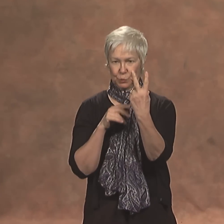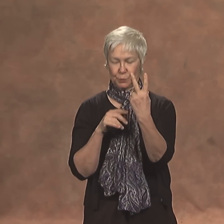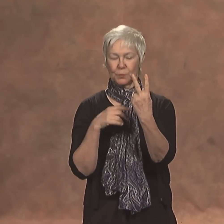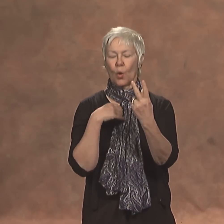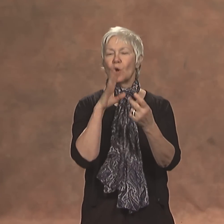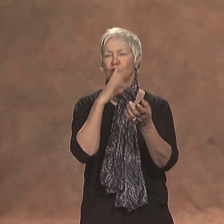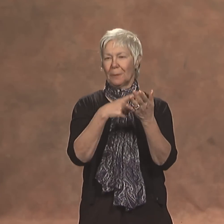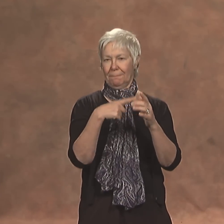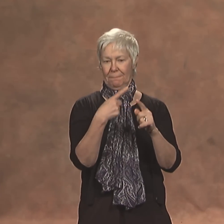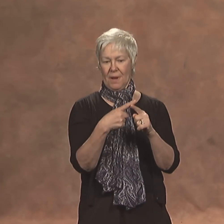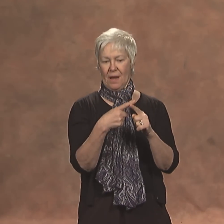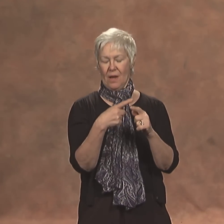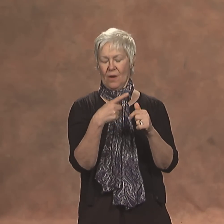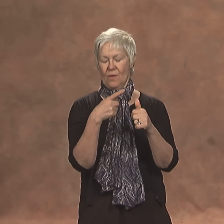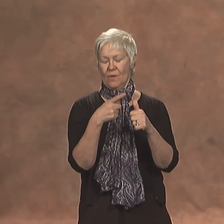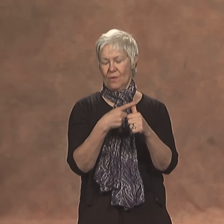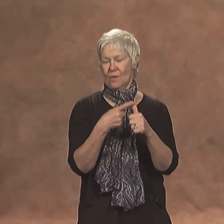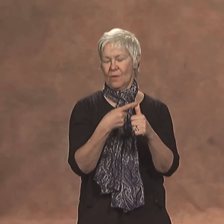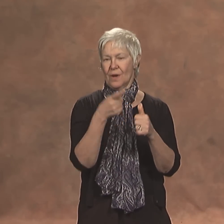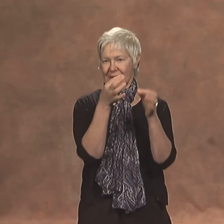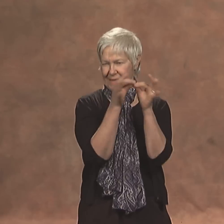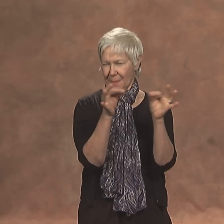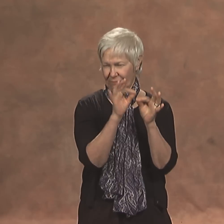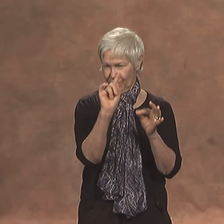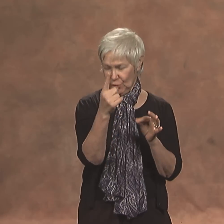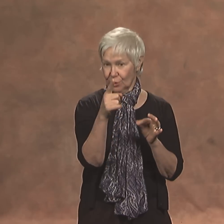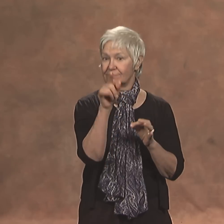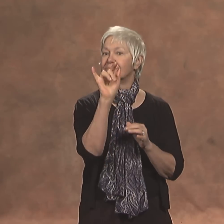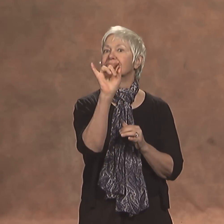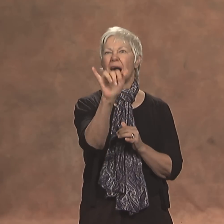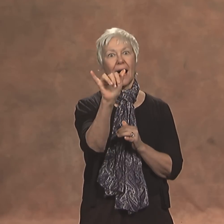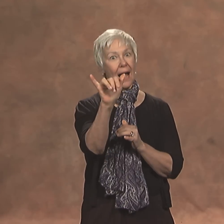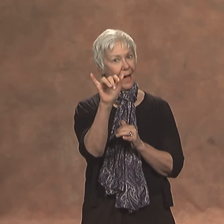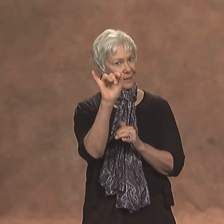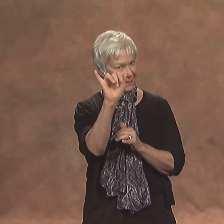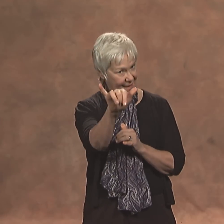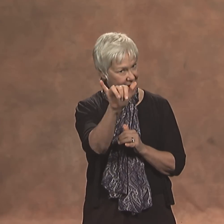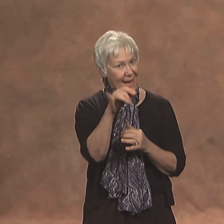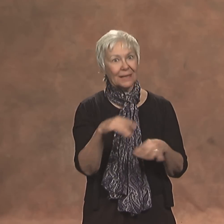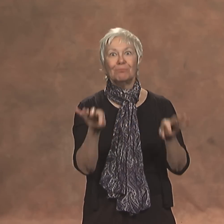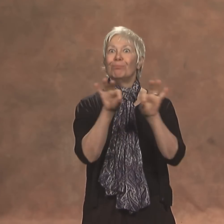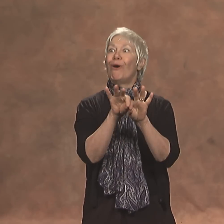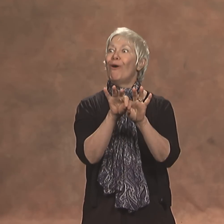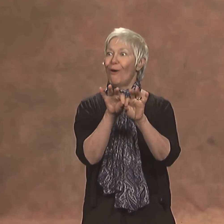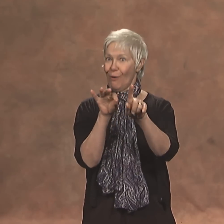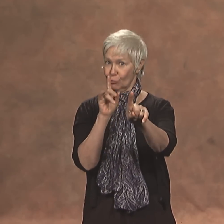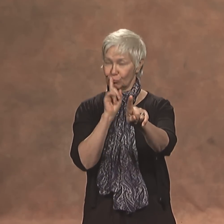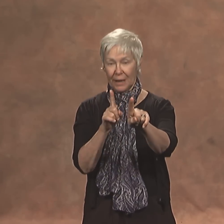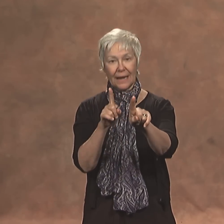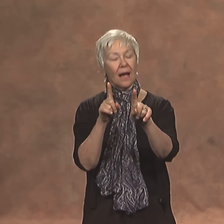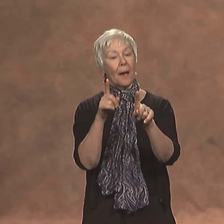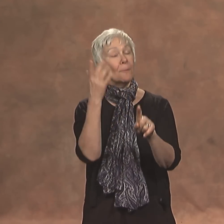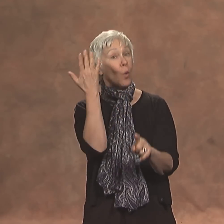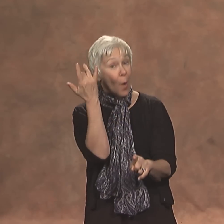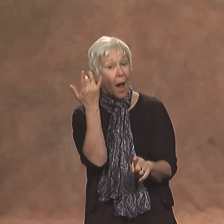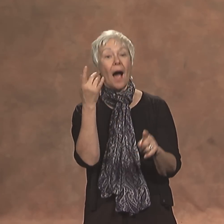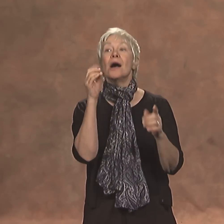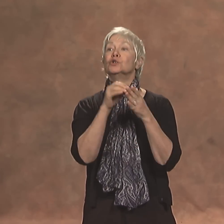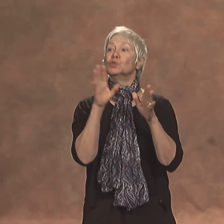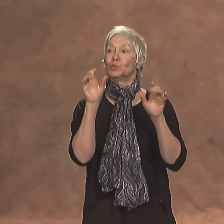Okay, so you have 2 different questions here. First, I'll respond to your question about closed captioning. And that certainly is something that's